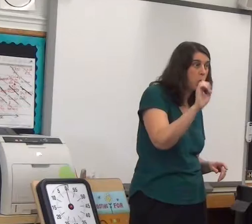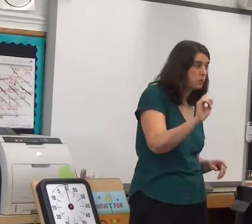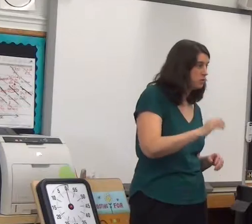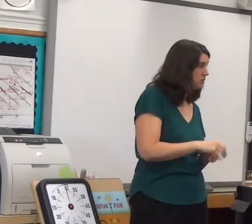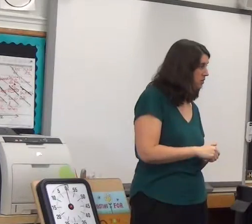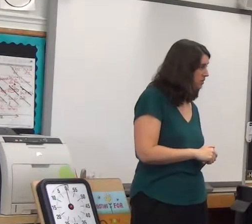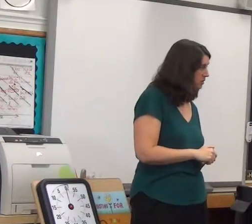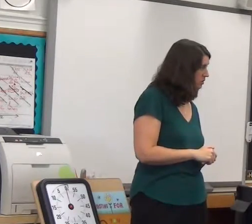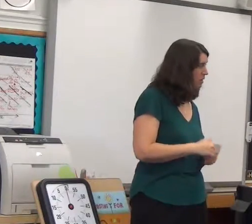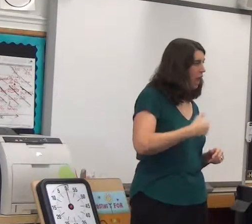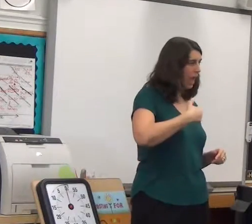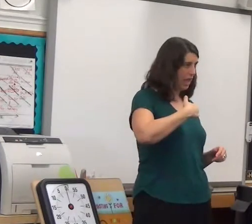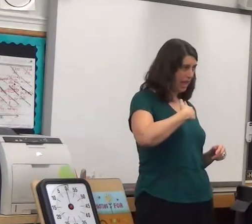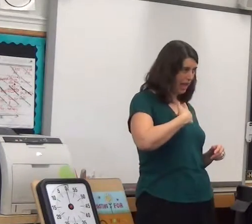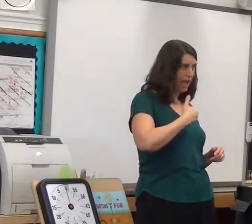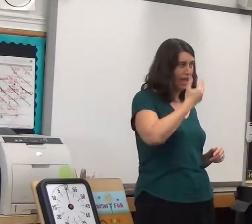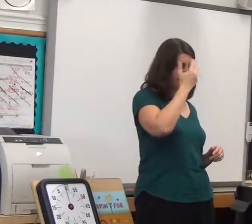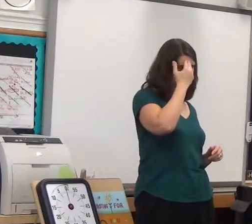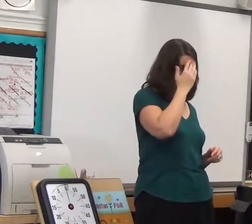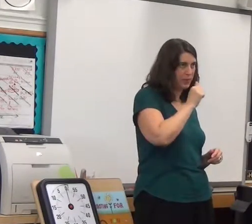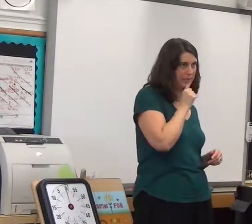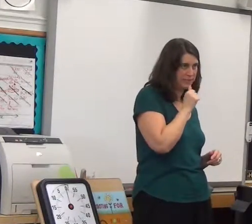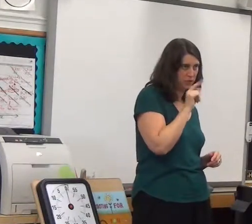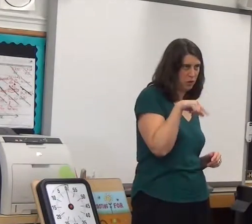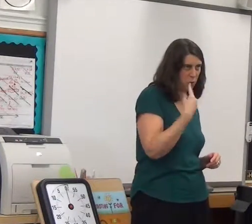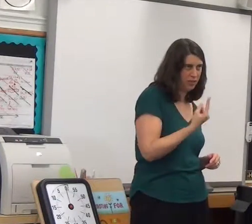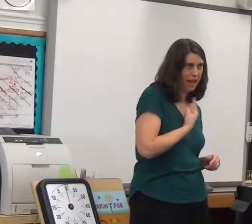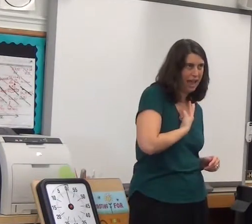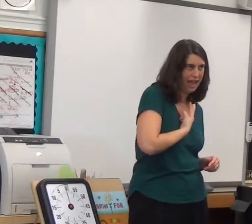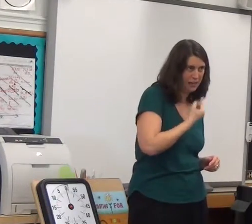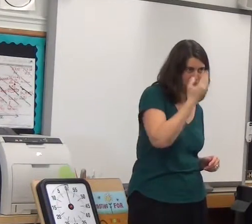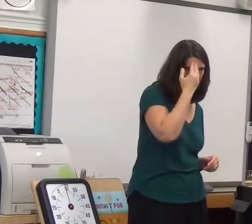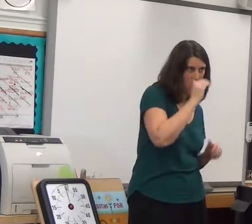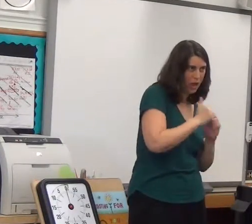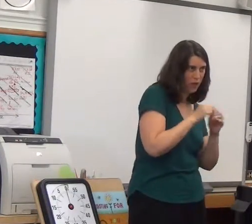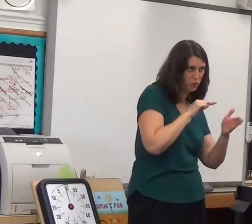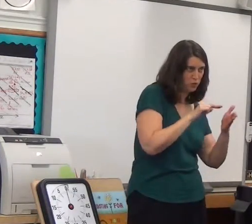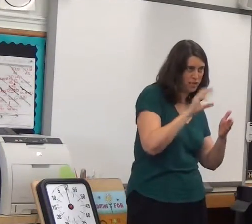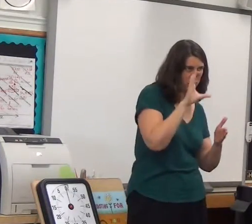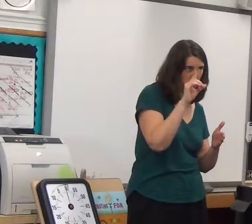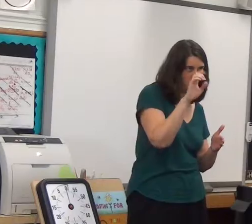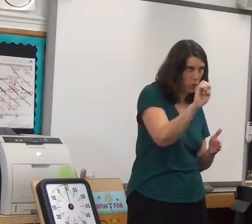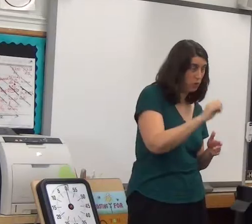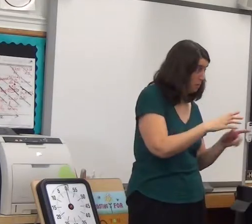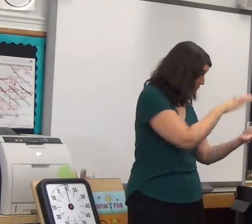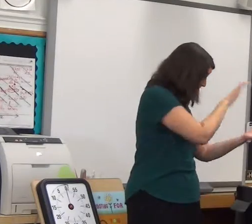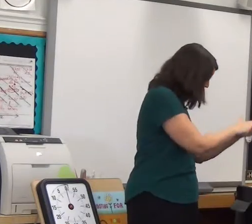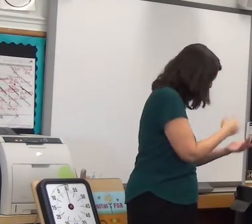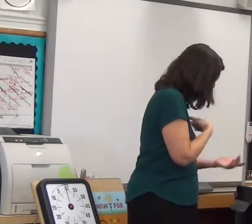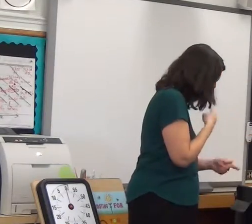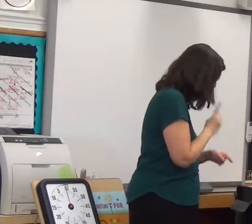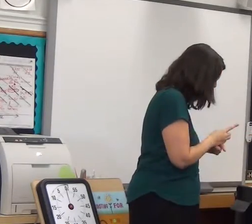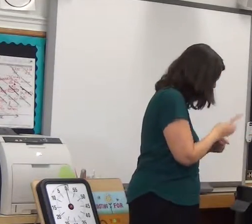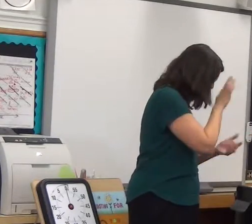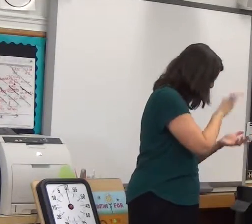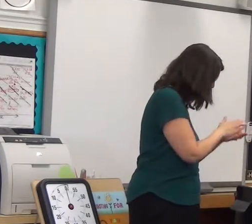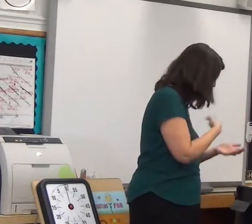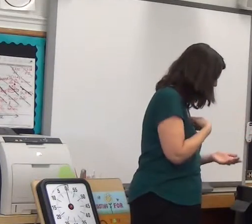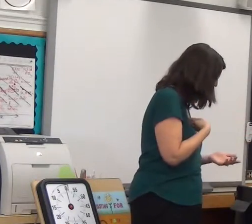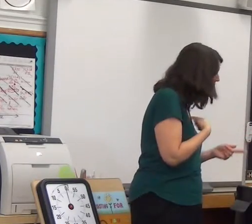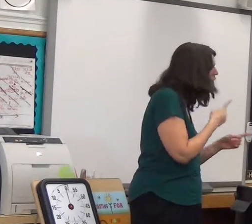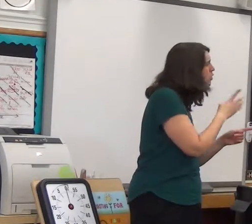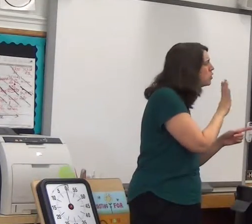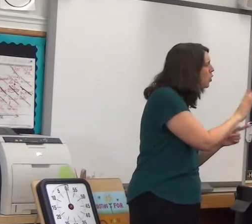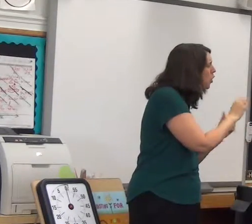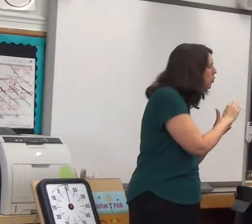A code that only I know how to read. But you believe me, Christopher, right? That this says, what was